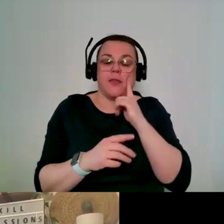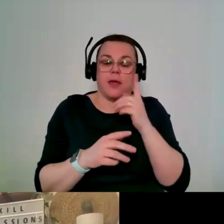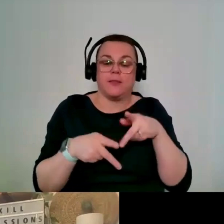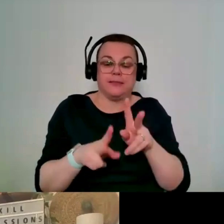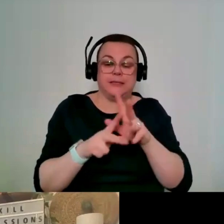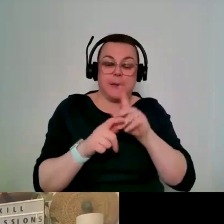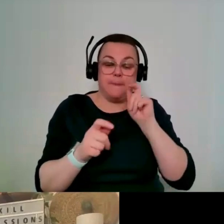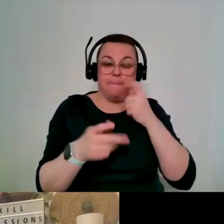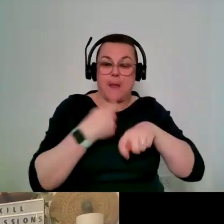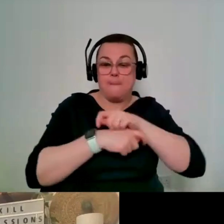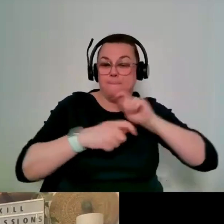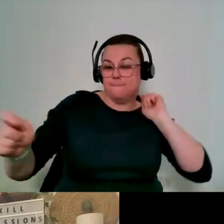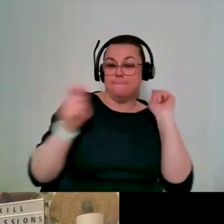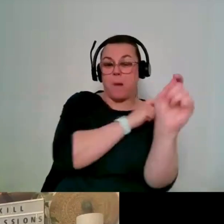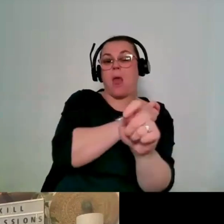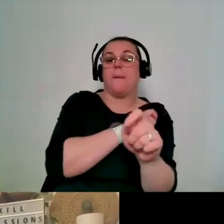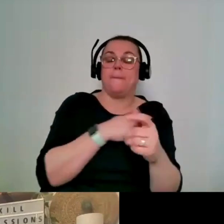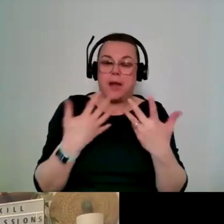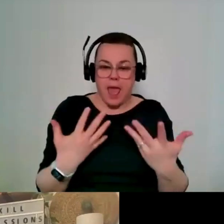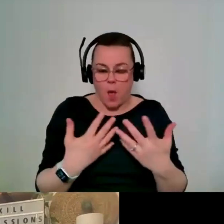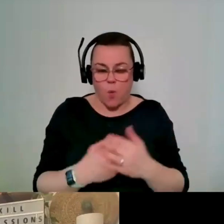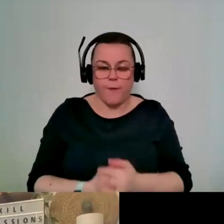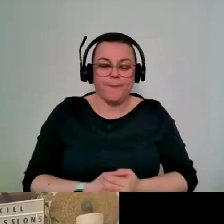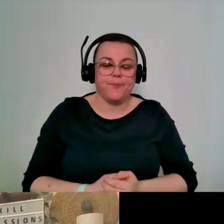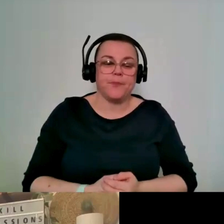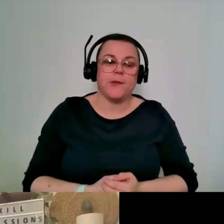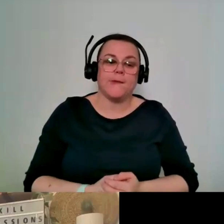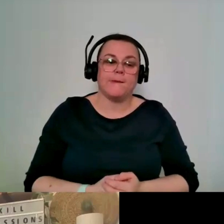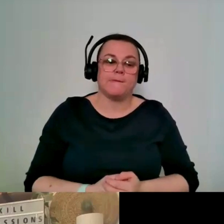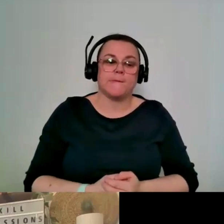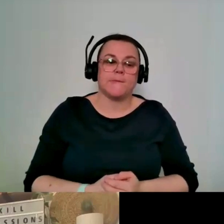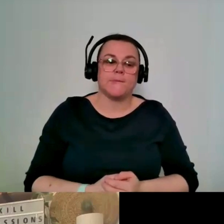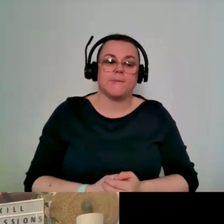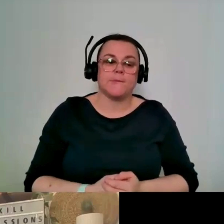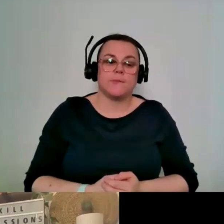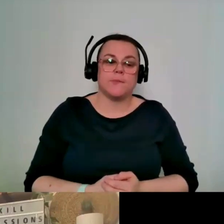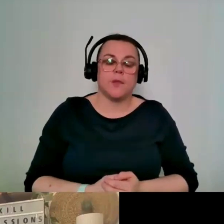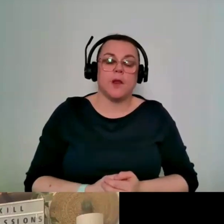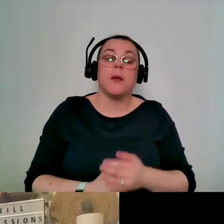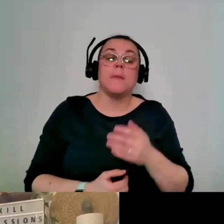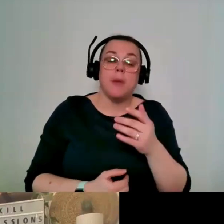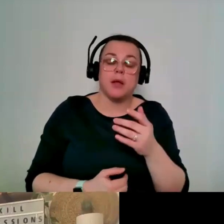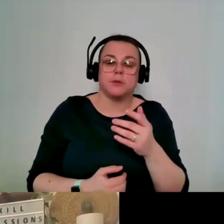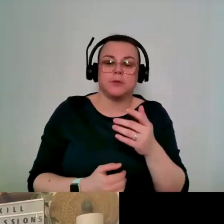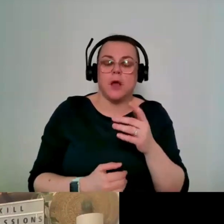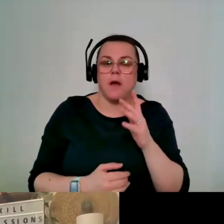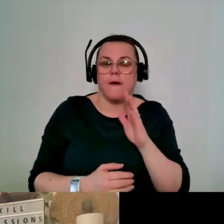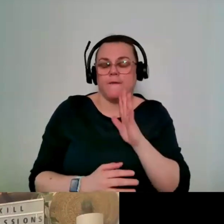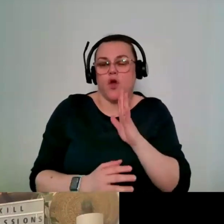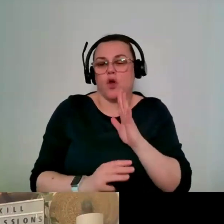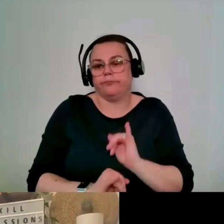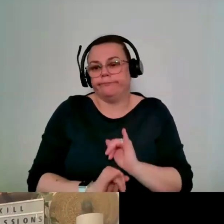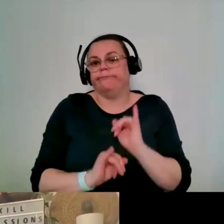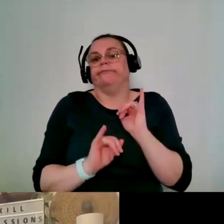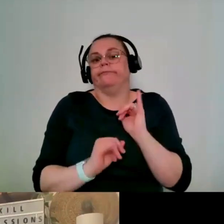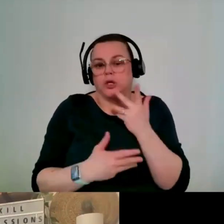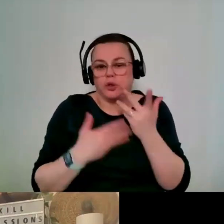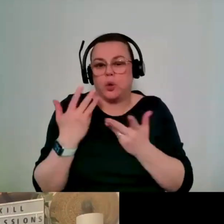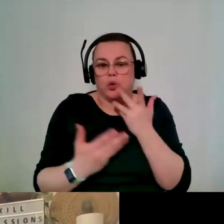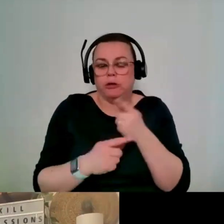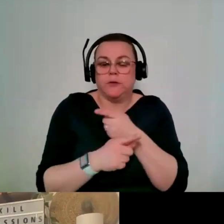system. It's under review. But I have heard horror stories of people who have